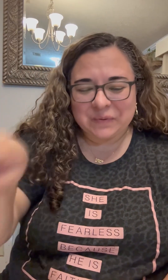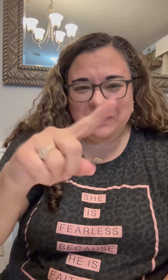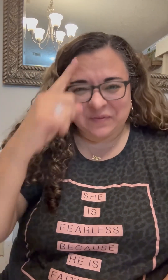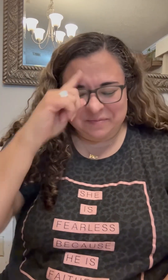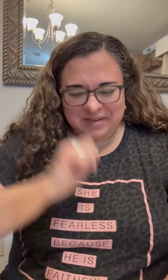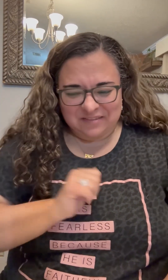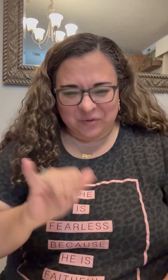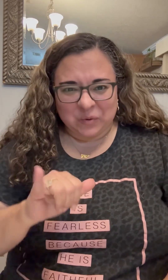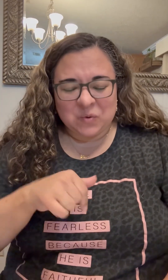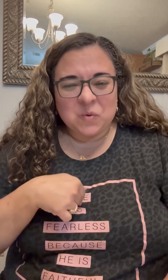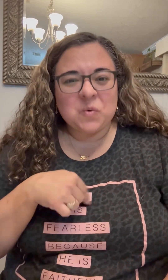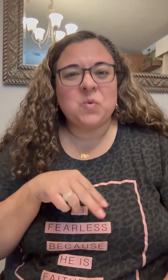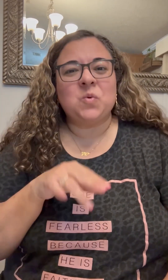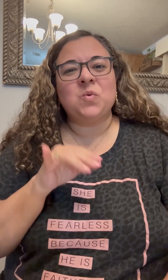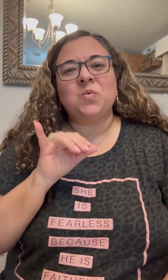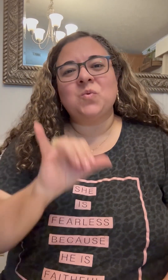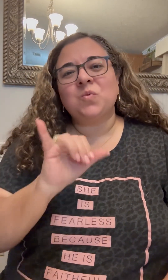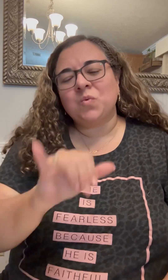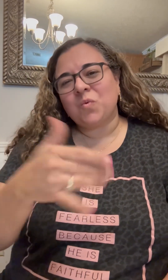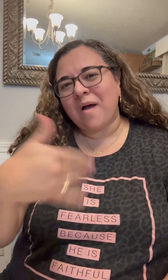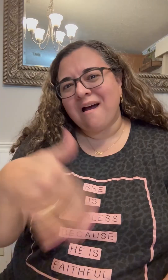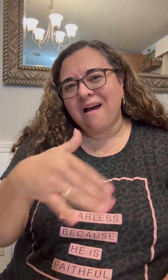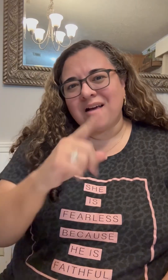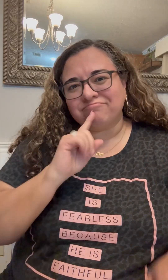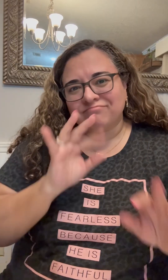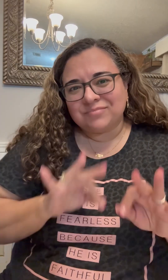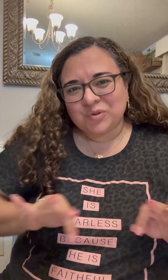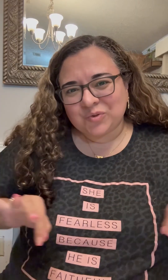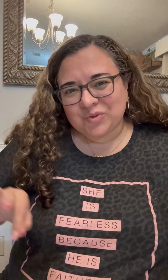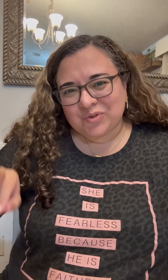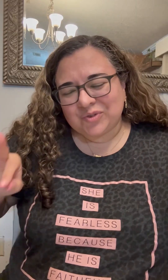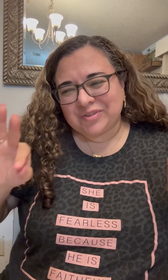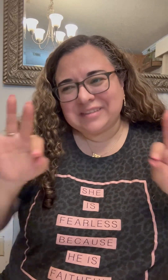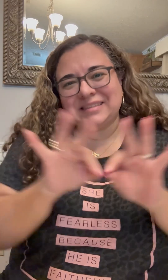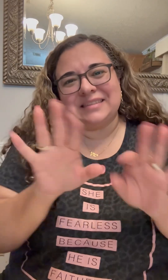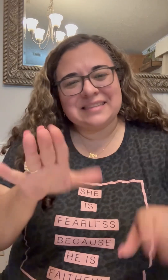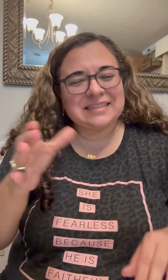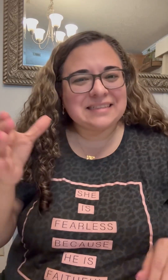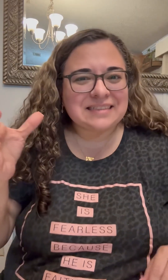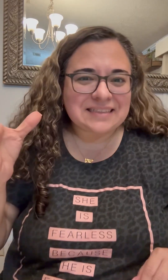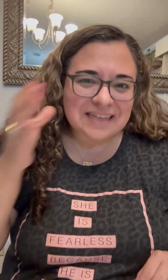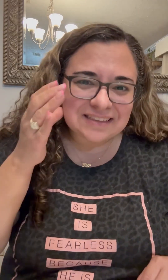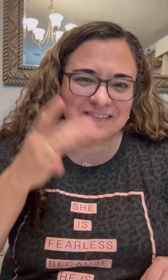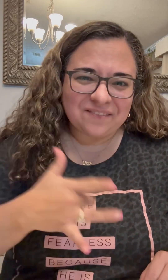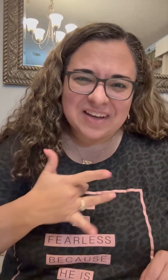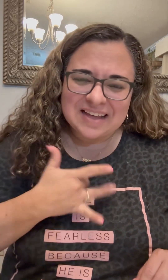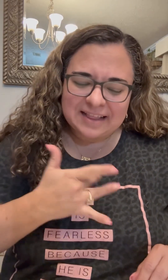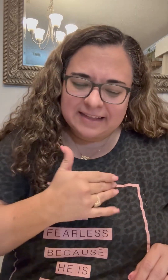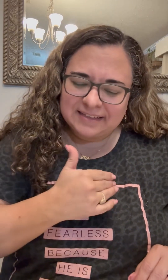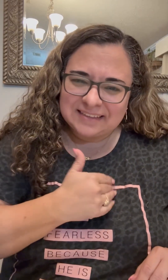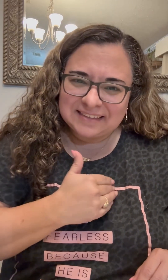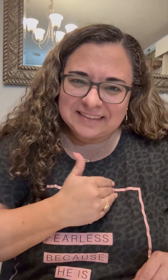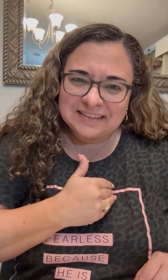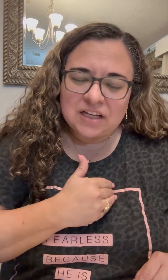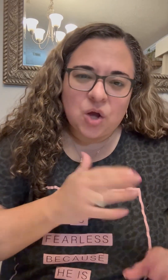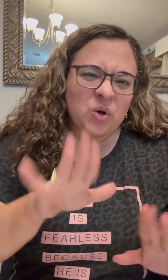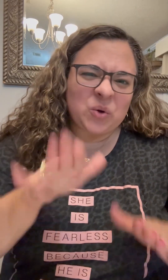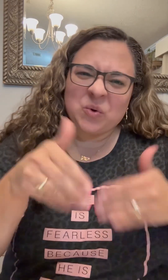nudges. So this is just something for you guys to think about. Is also good for me to think about. We have to listen to that